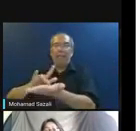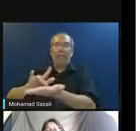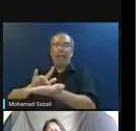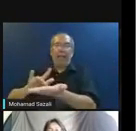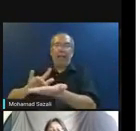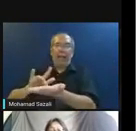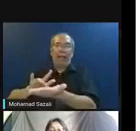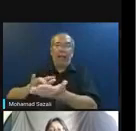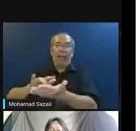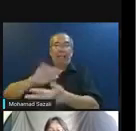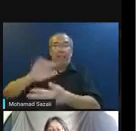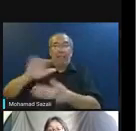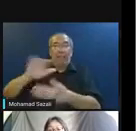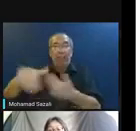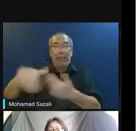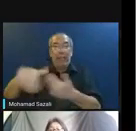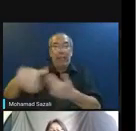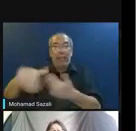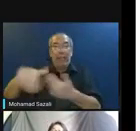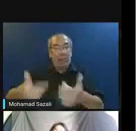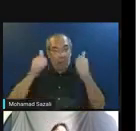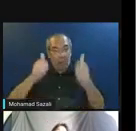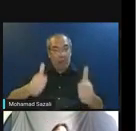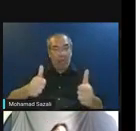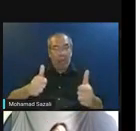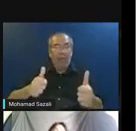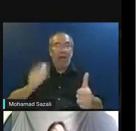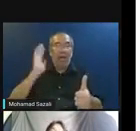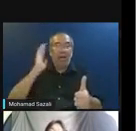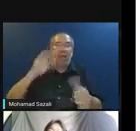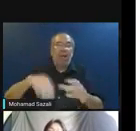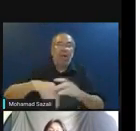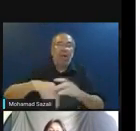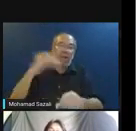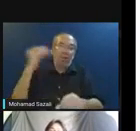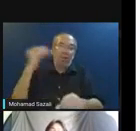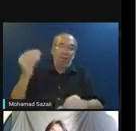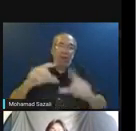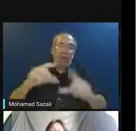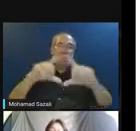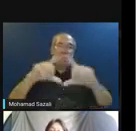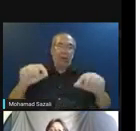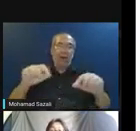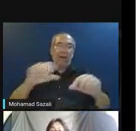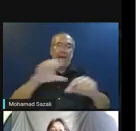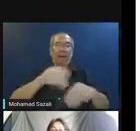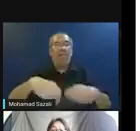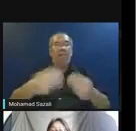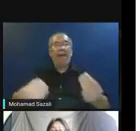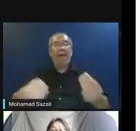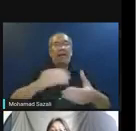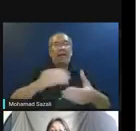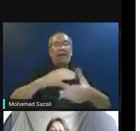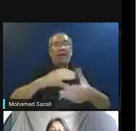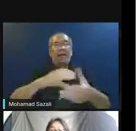level, to get them registered. So they will get a lot of different benefits according to their needs.